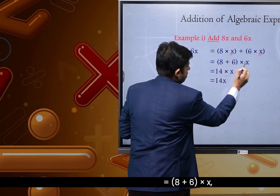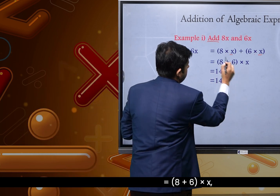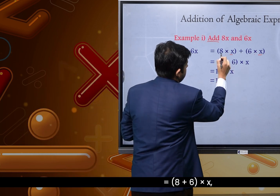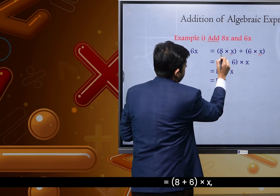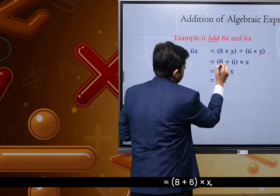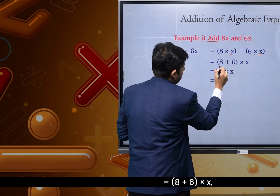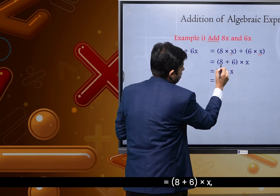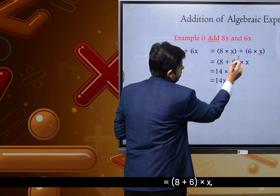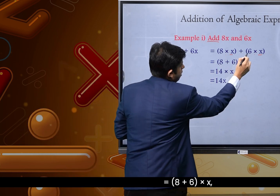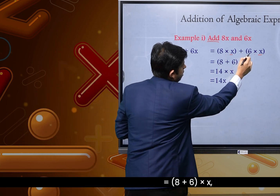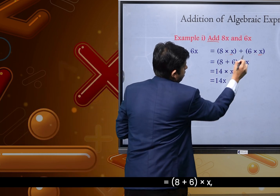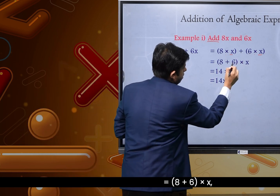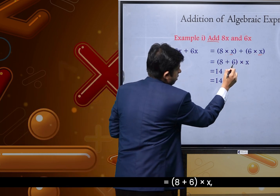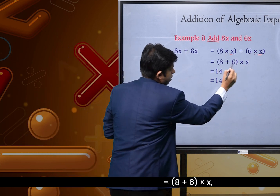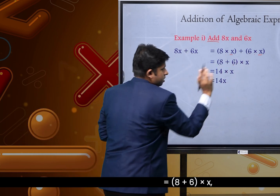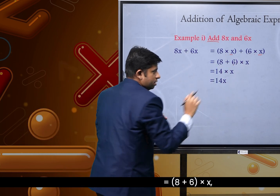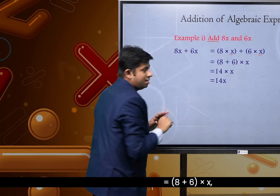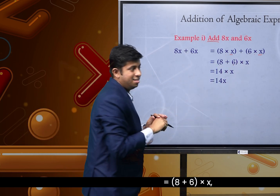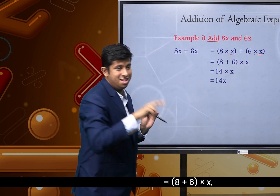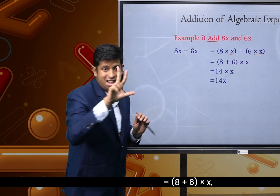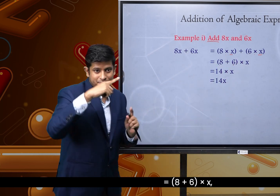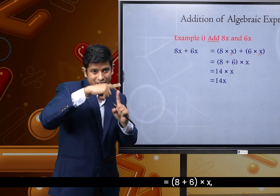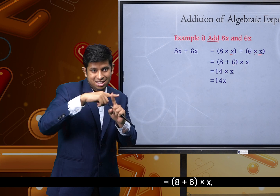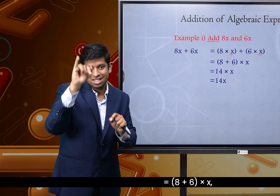(8 plus 6 into x),